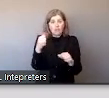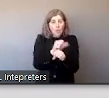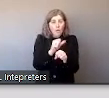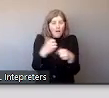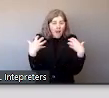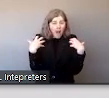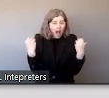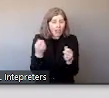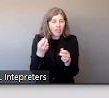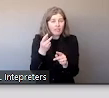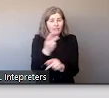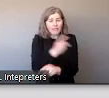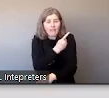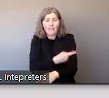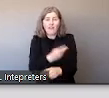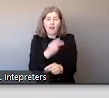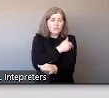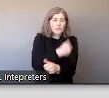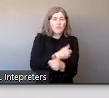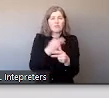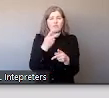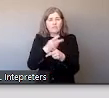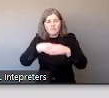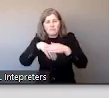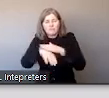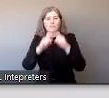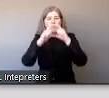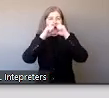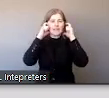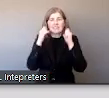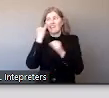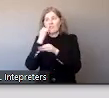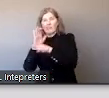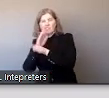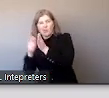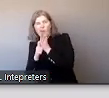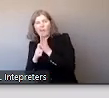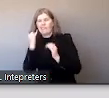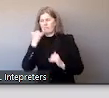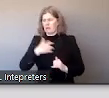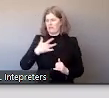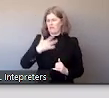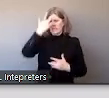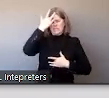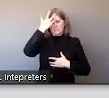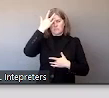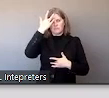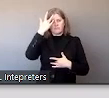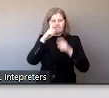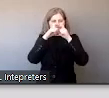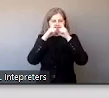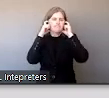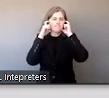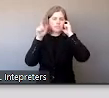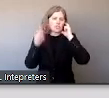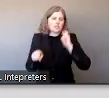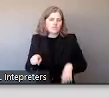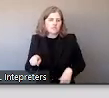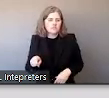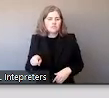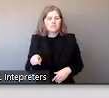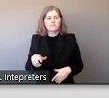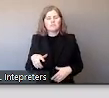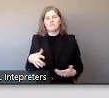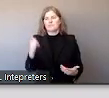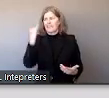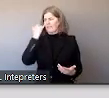visit a healthcare facility, if your business requires it, if you're sick. you should wear a mask. And just if